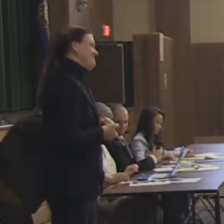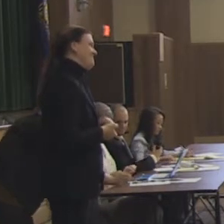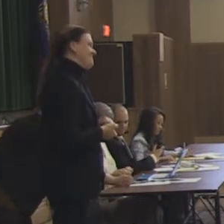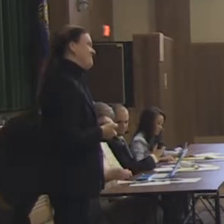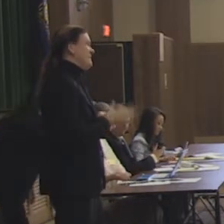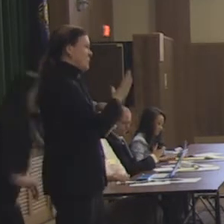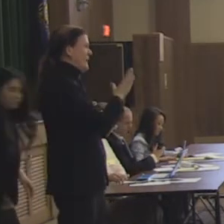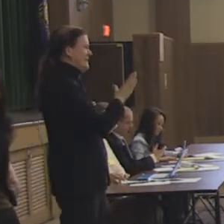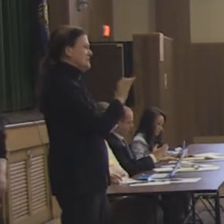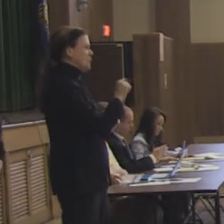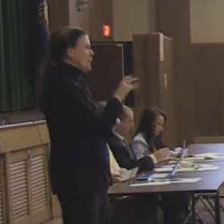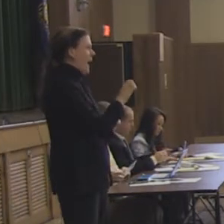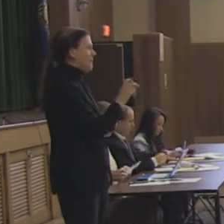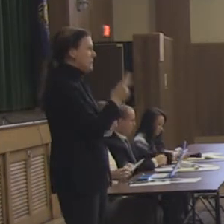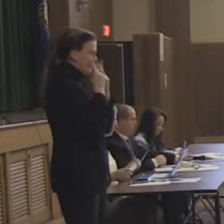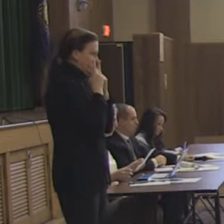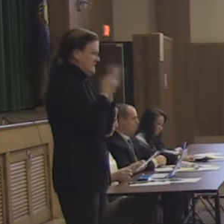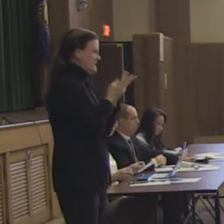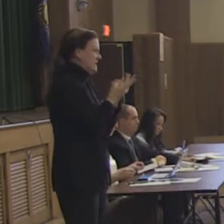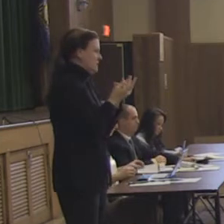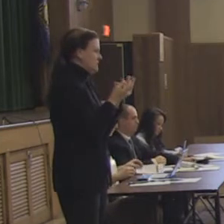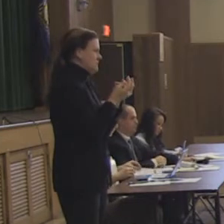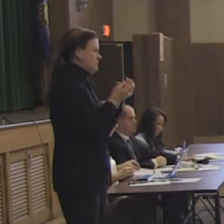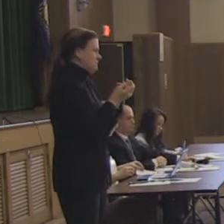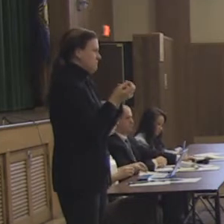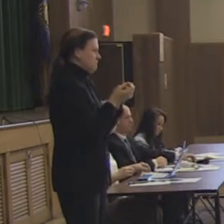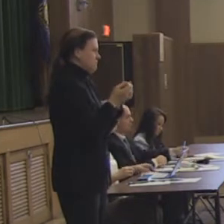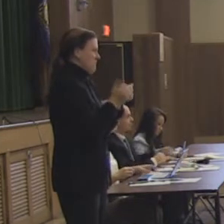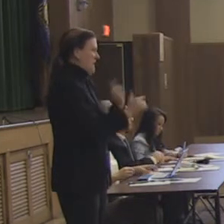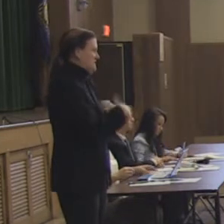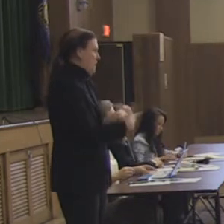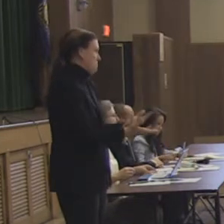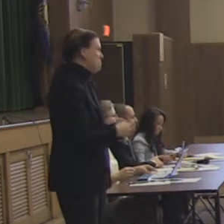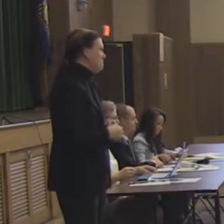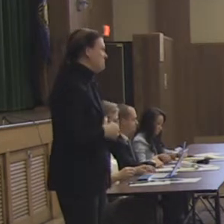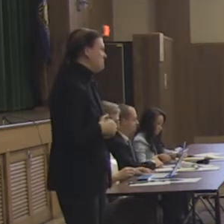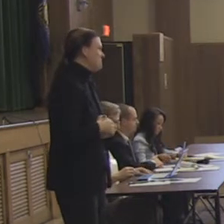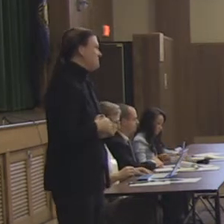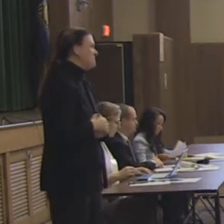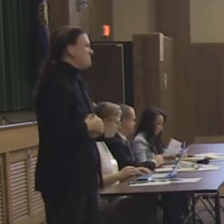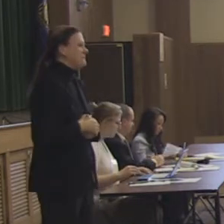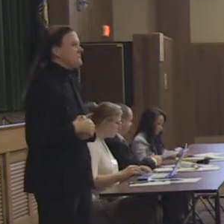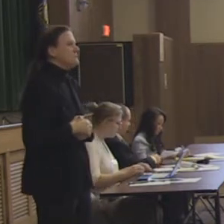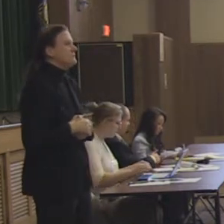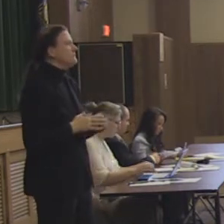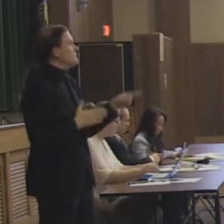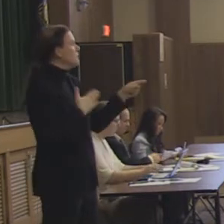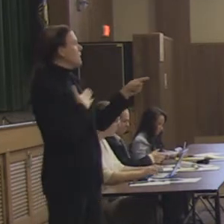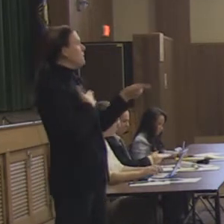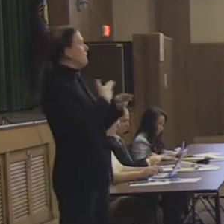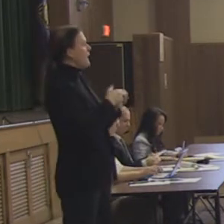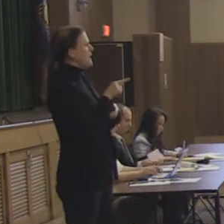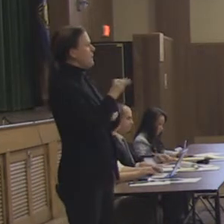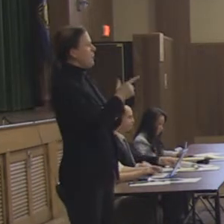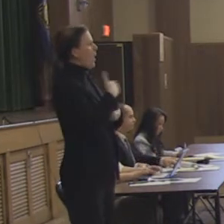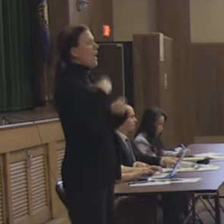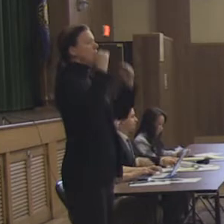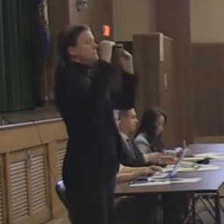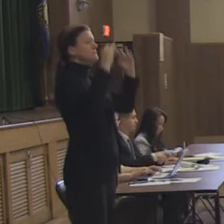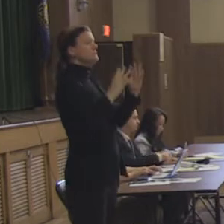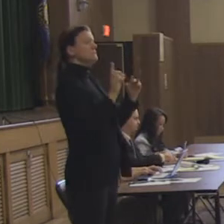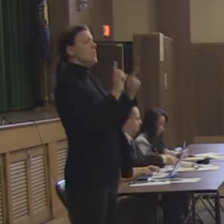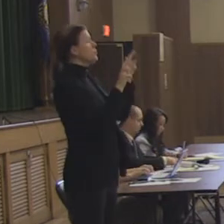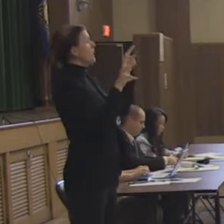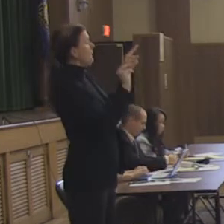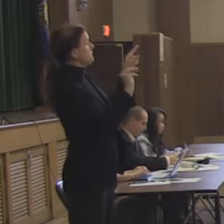Hello. I'd like to thank you very much for this hearing. So my name is Paul Rado, and I'm a professor at